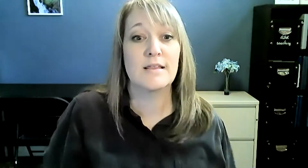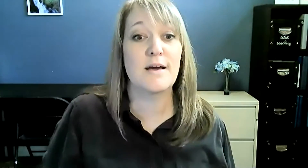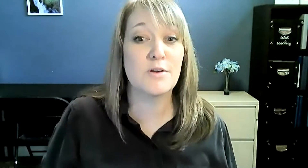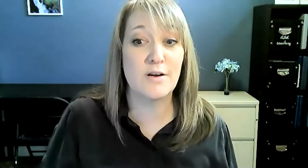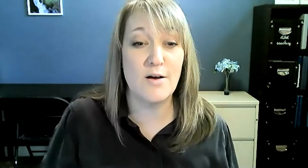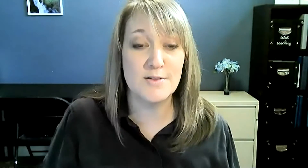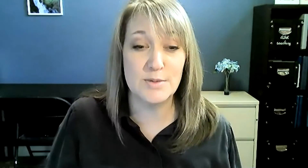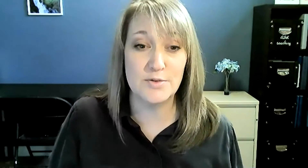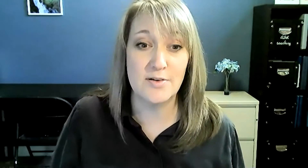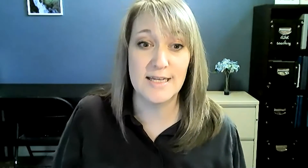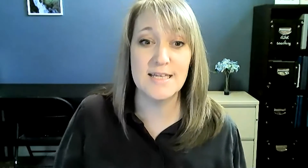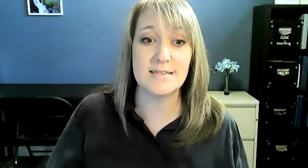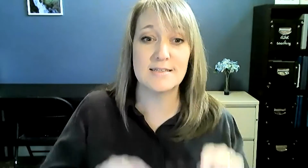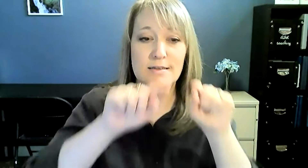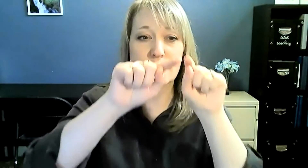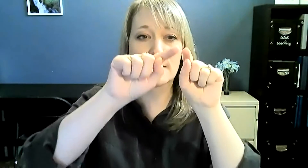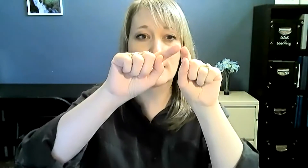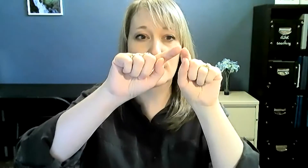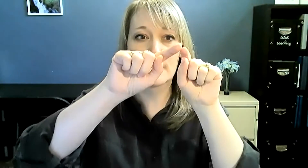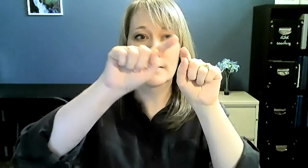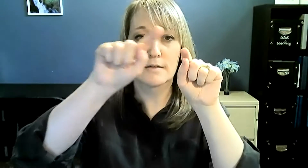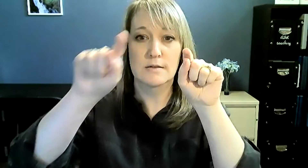That one could also be drawn like this.